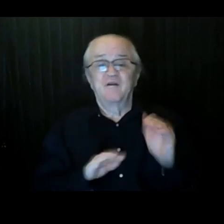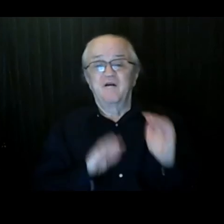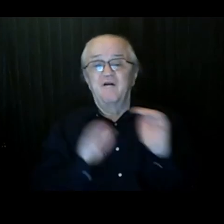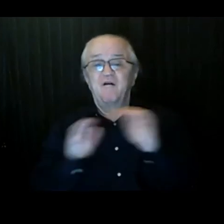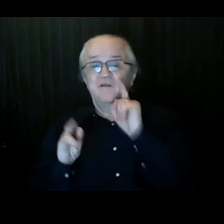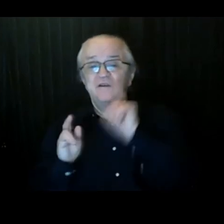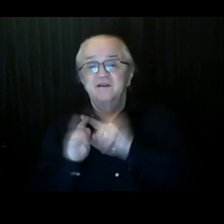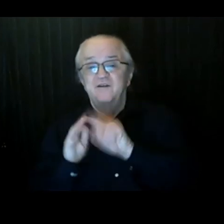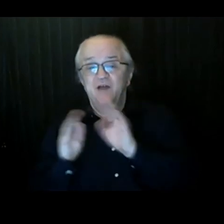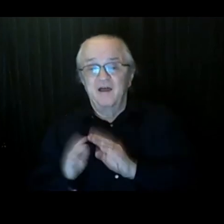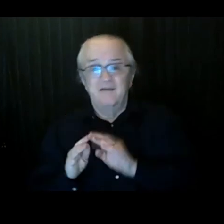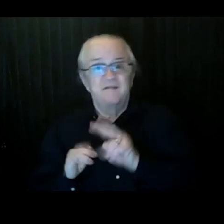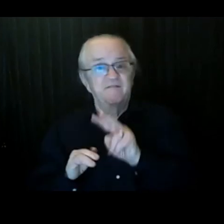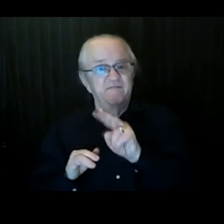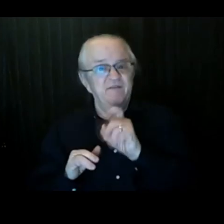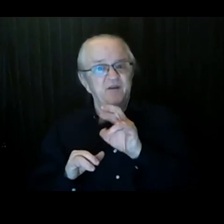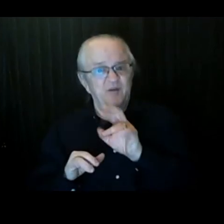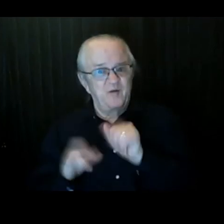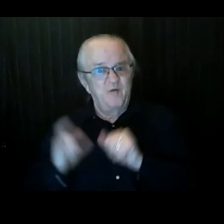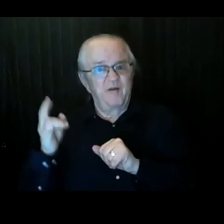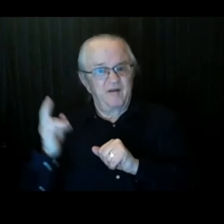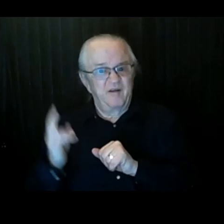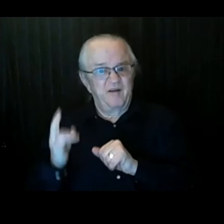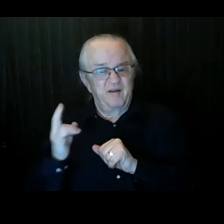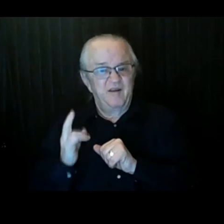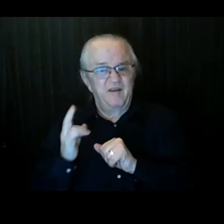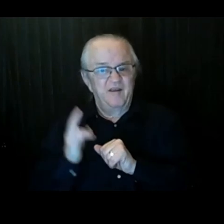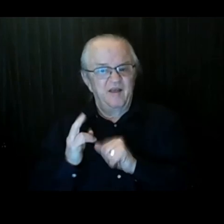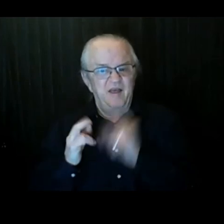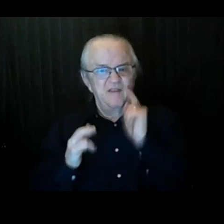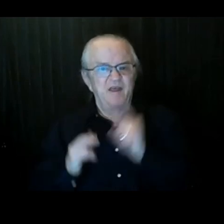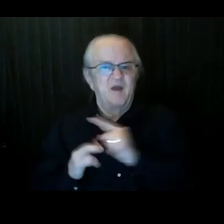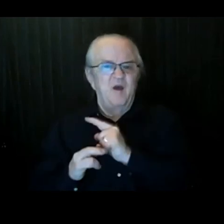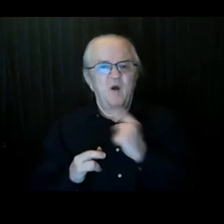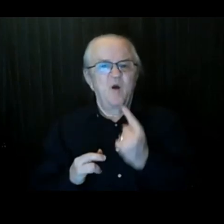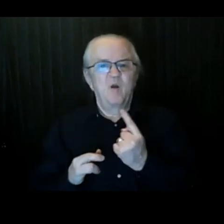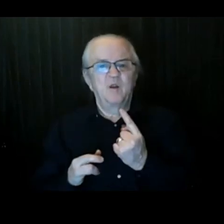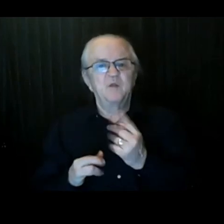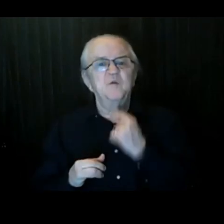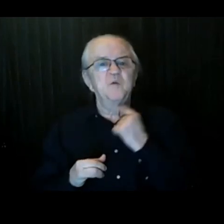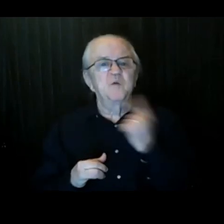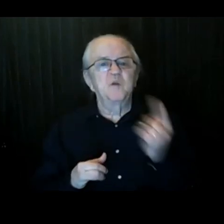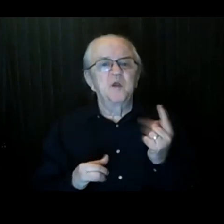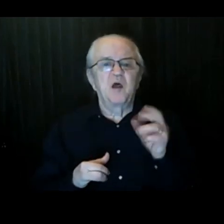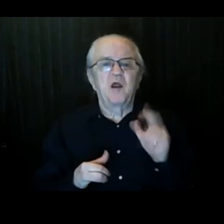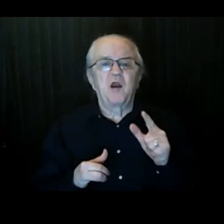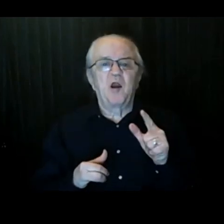Victoria came over. I think she came over solely to tell Carol a joke.